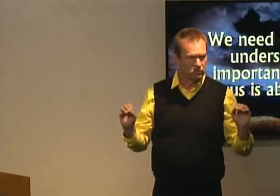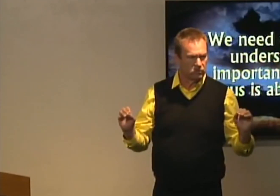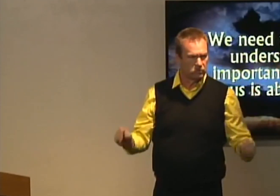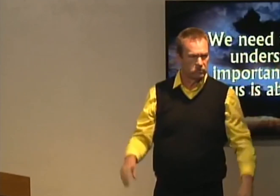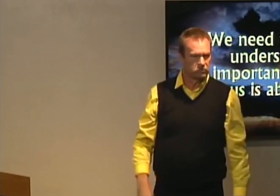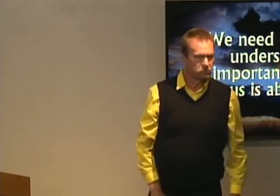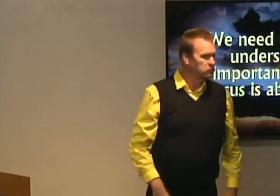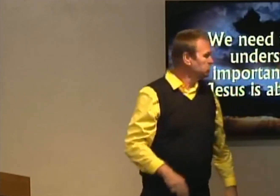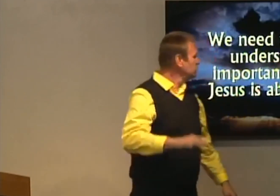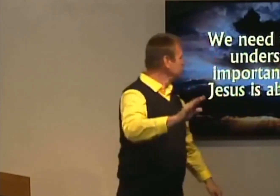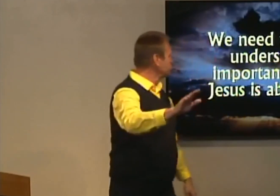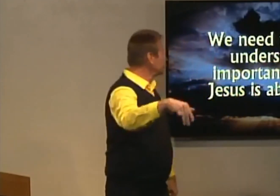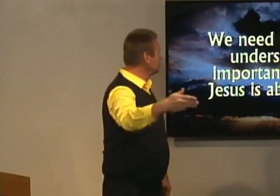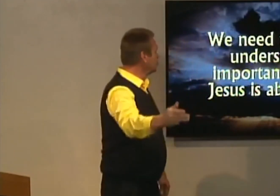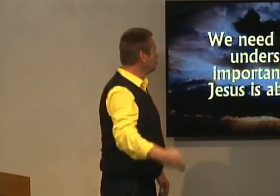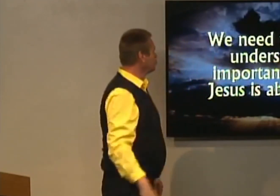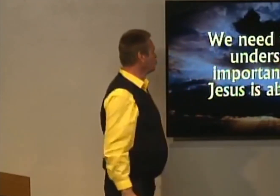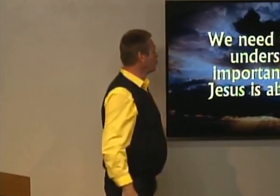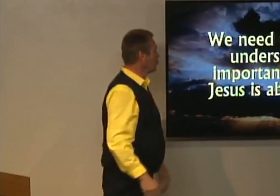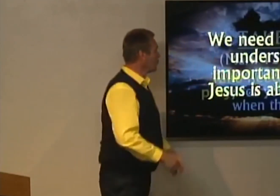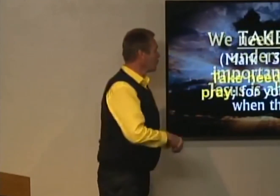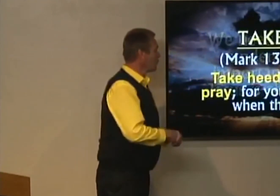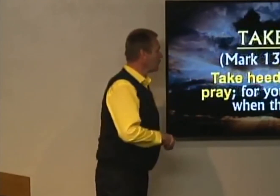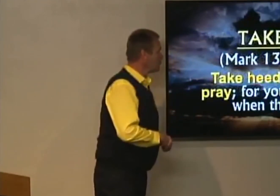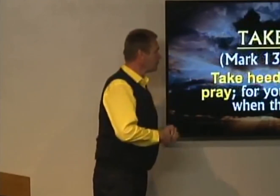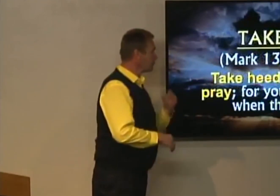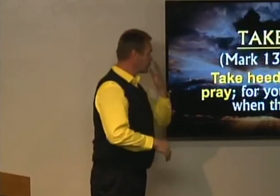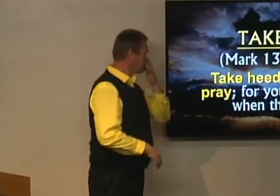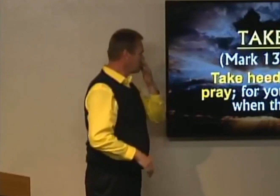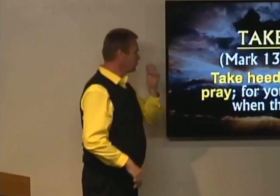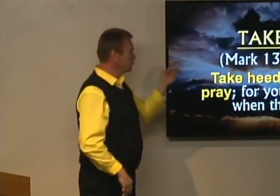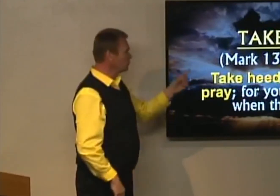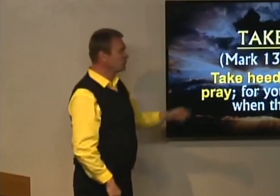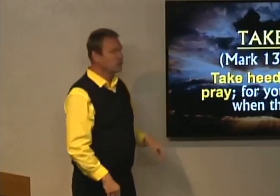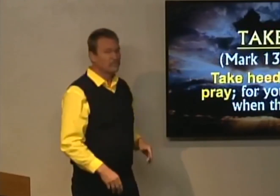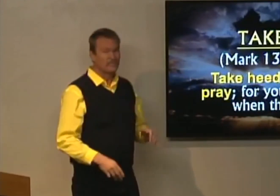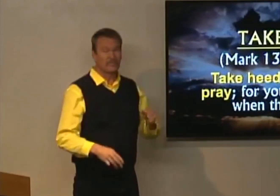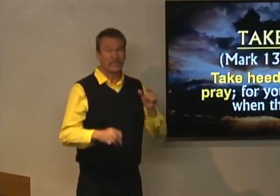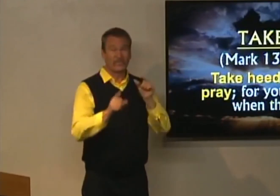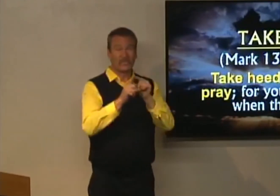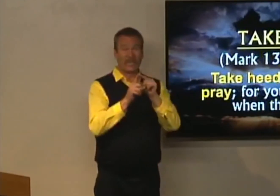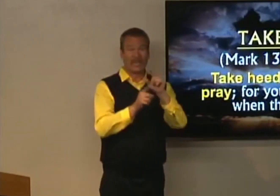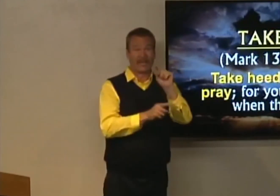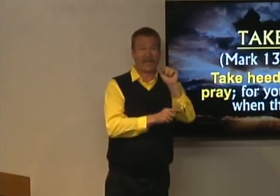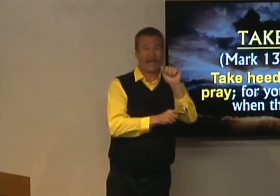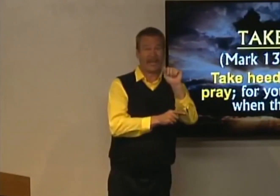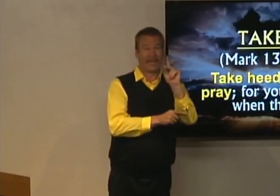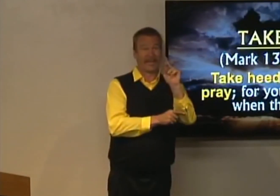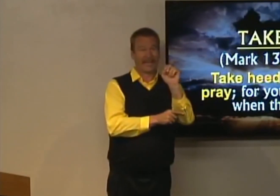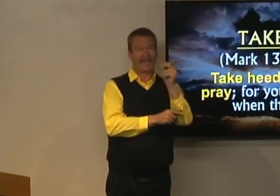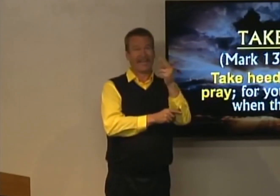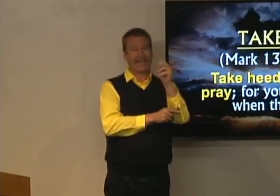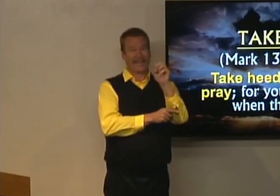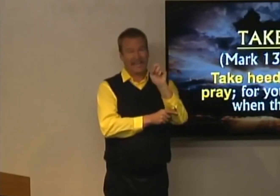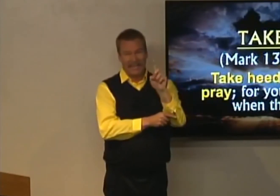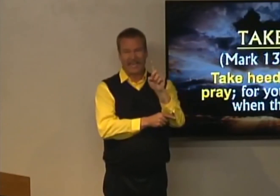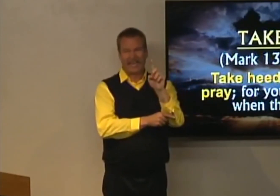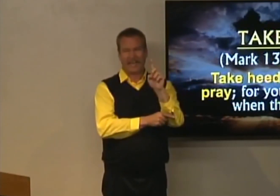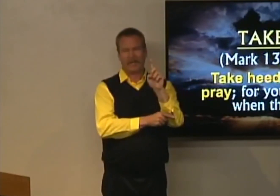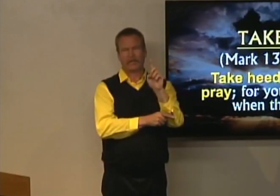nothing, that's because that they are false people. And then it says here, this word, take